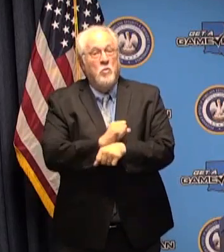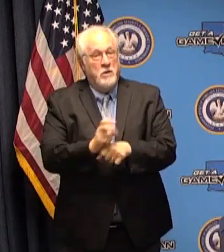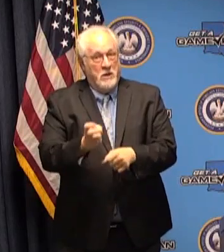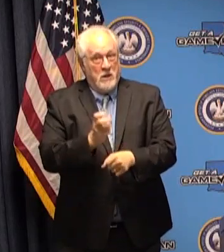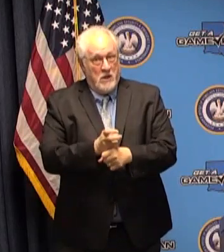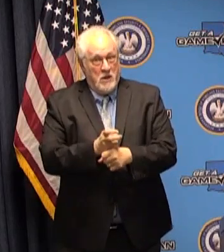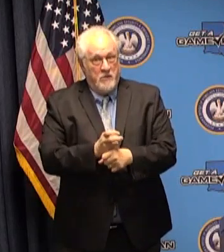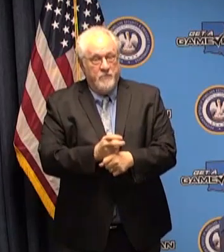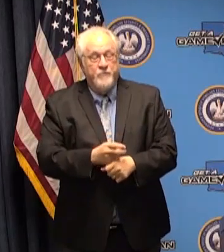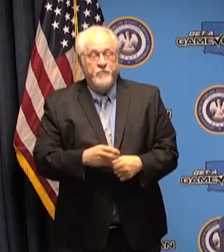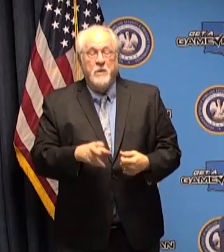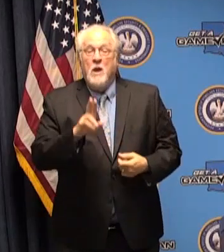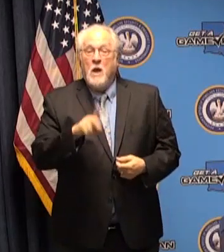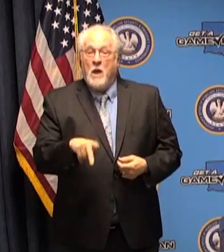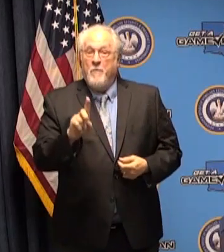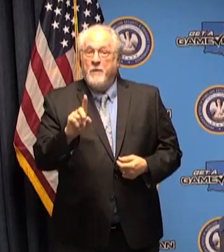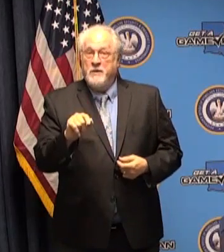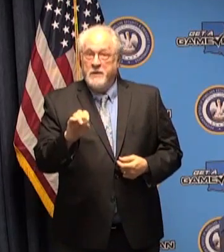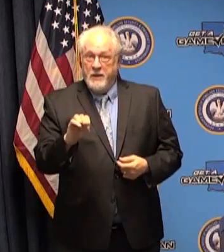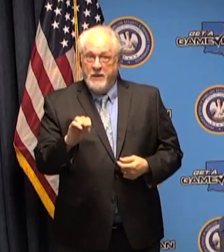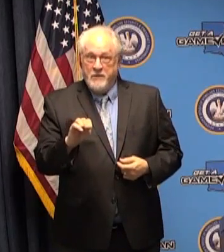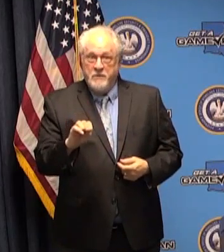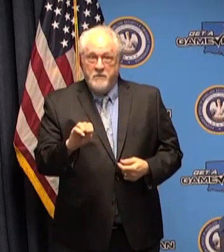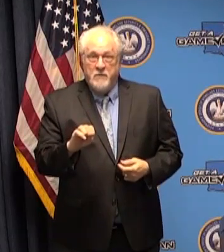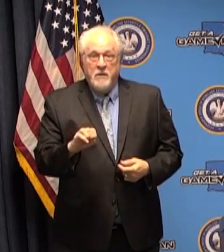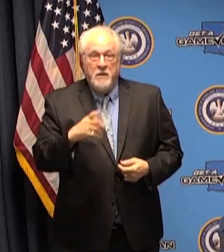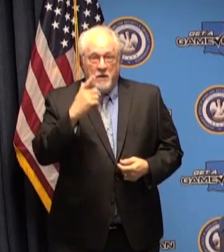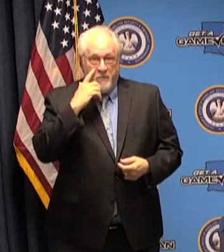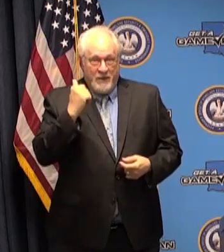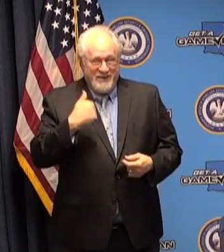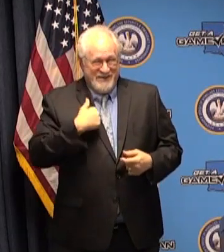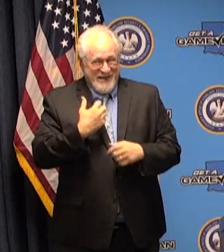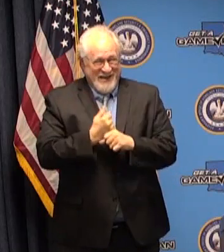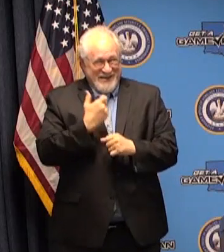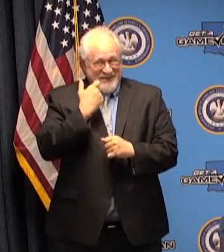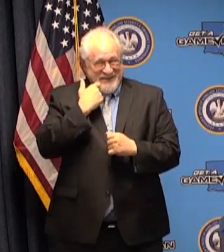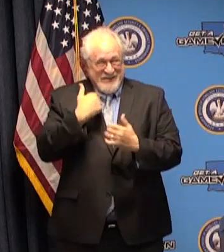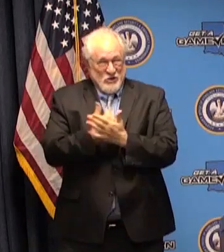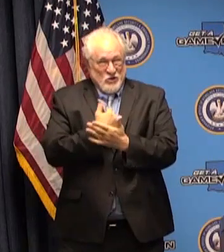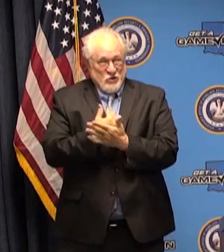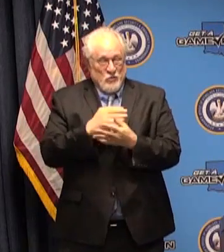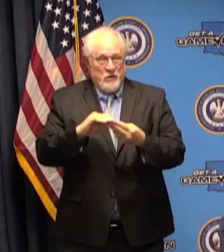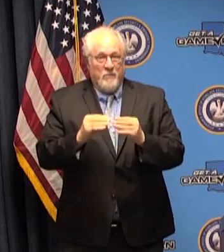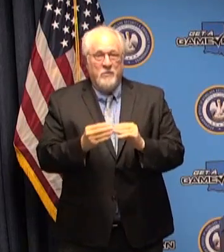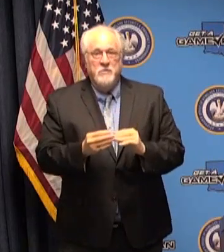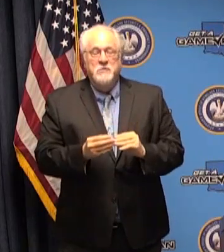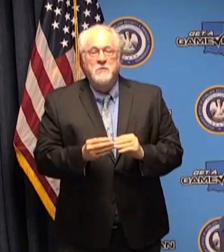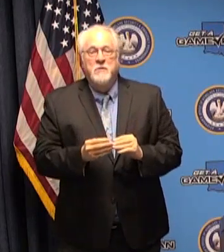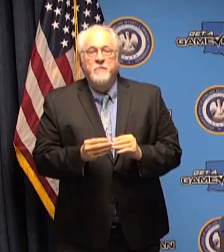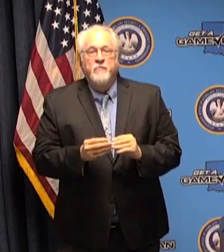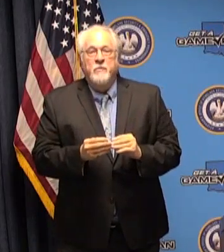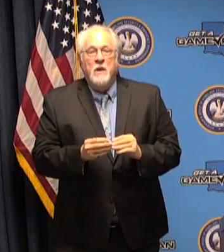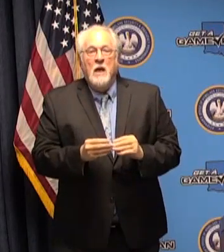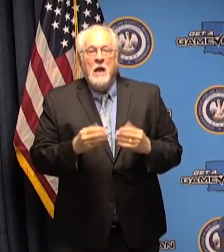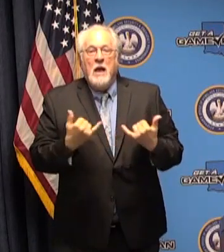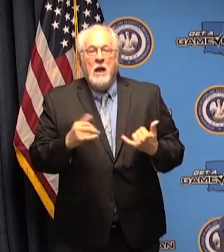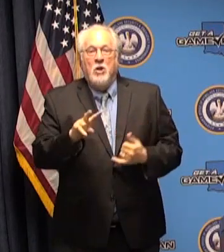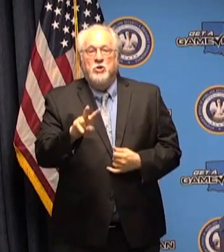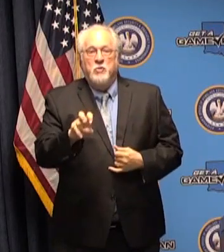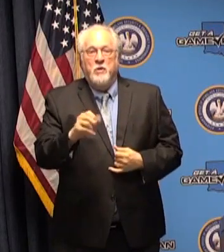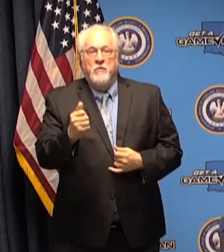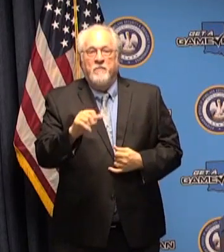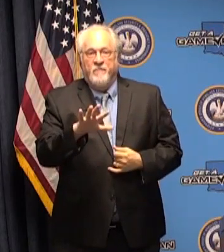hard. An update on the cases, and this is an update because I got new numbers just before I came in. We now